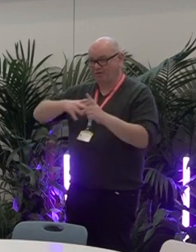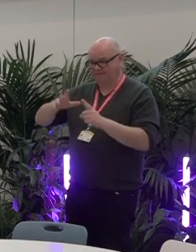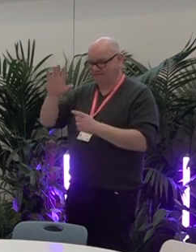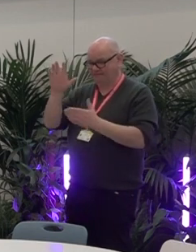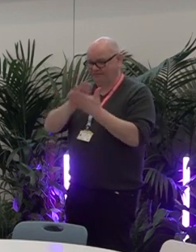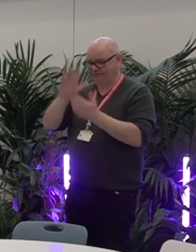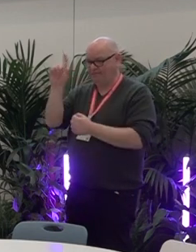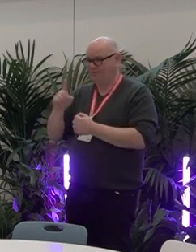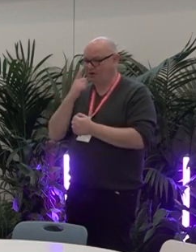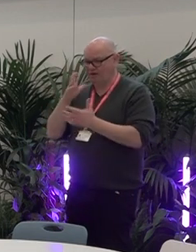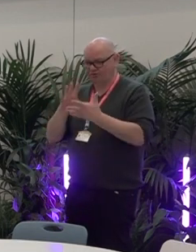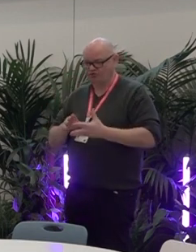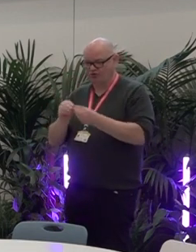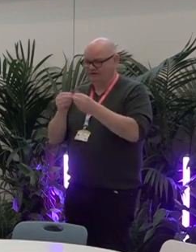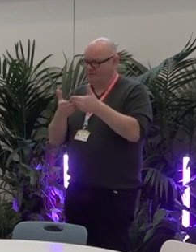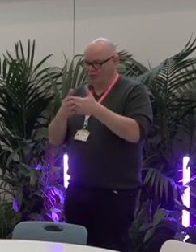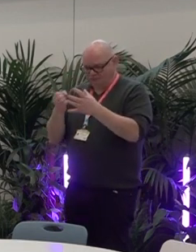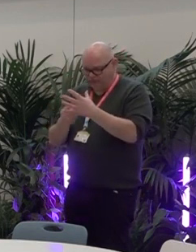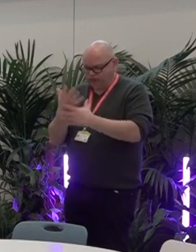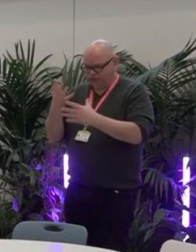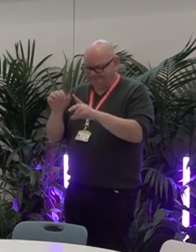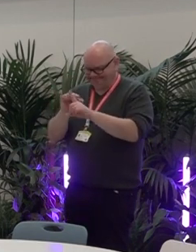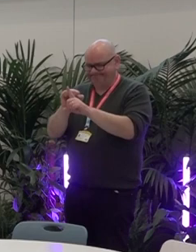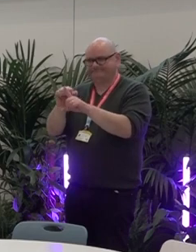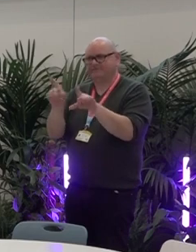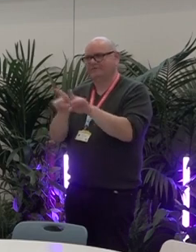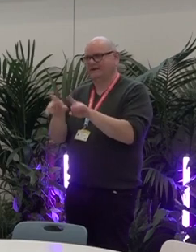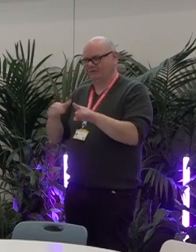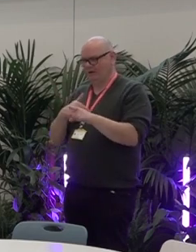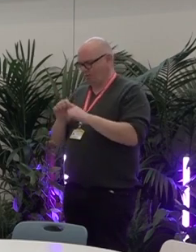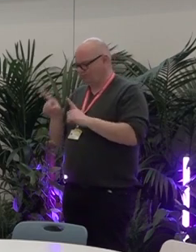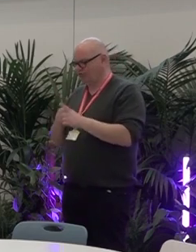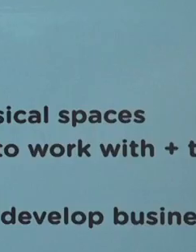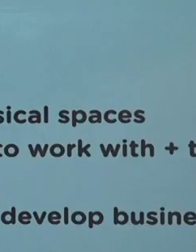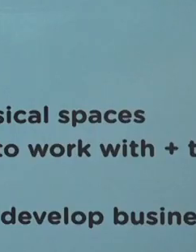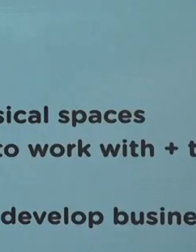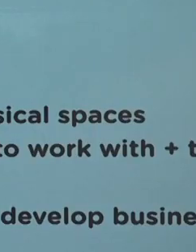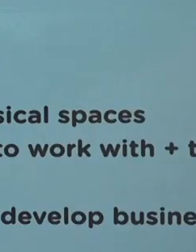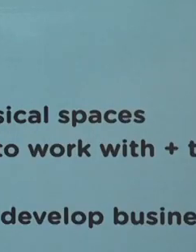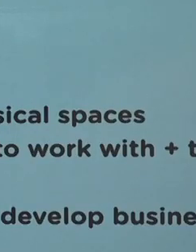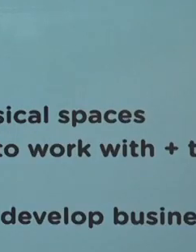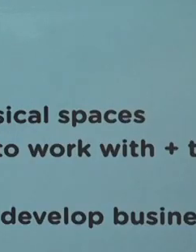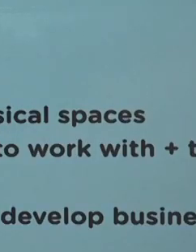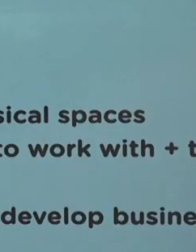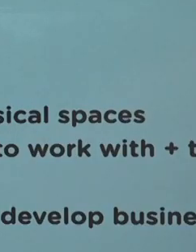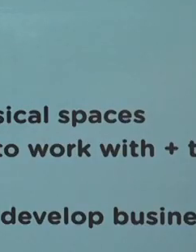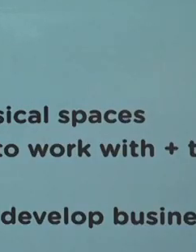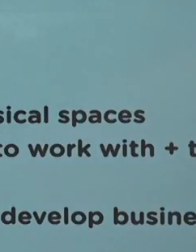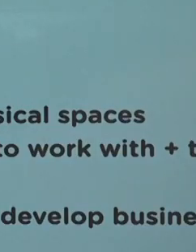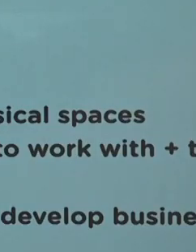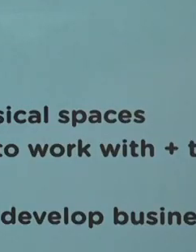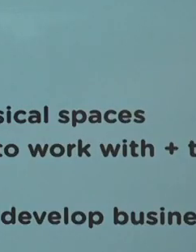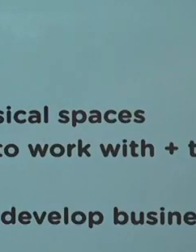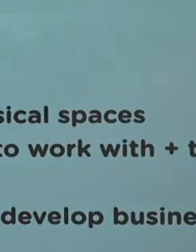creatives, just as this funding does, a space for them to work and think, a space for them to collaborate with each